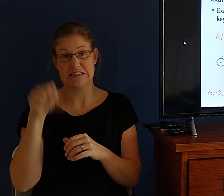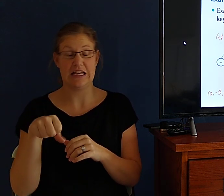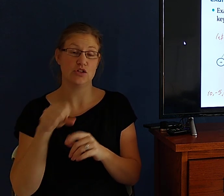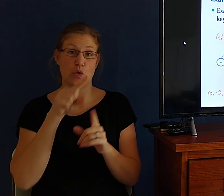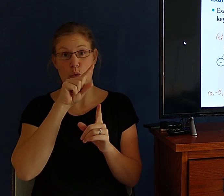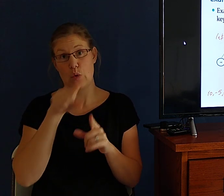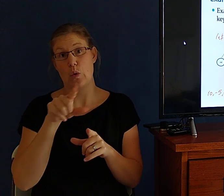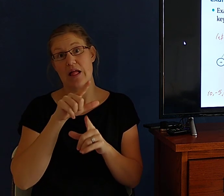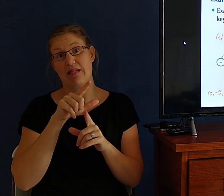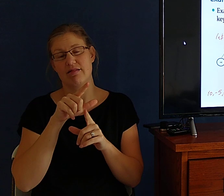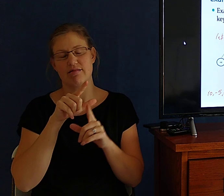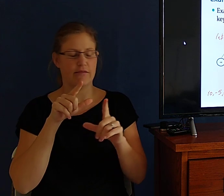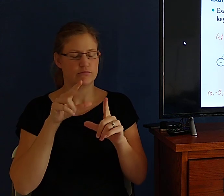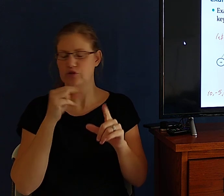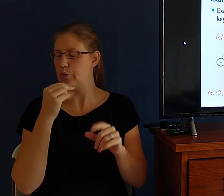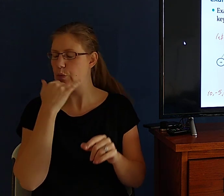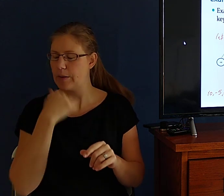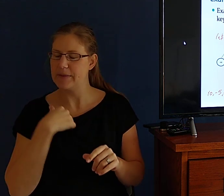left, the right